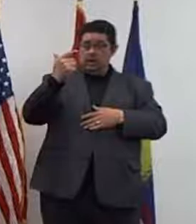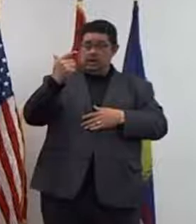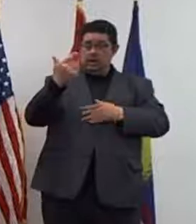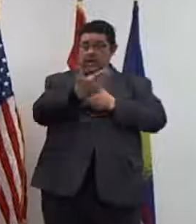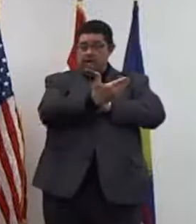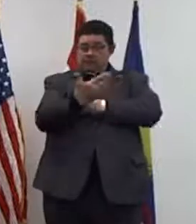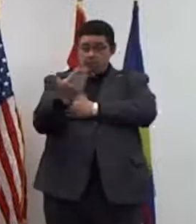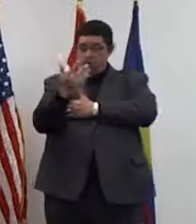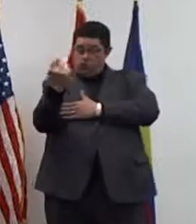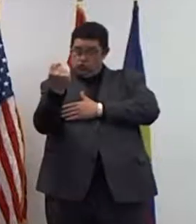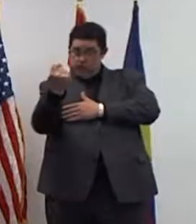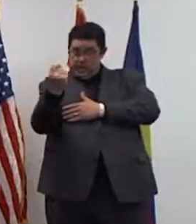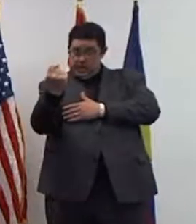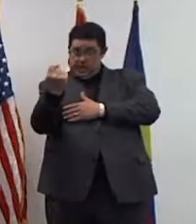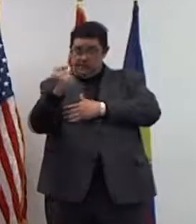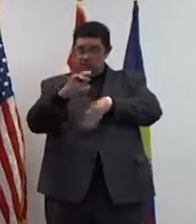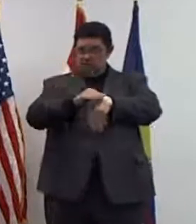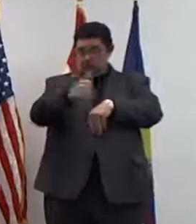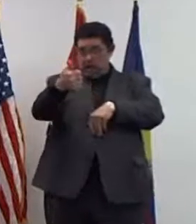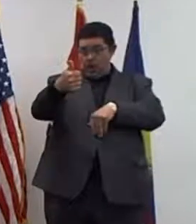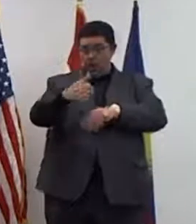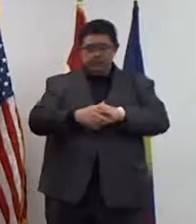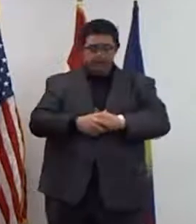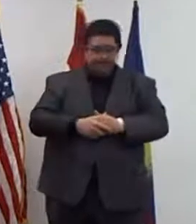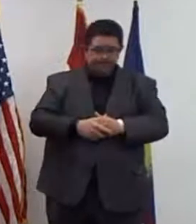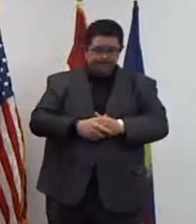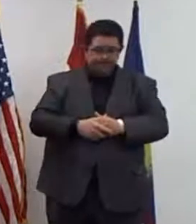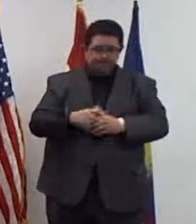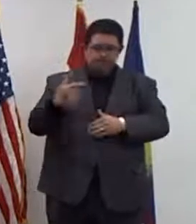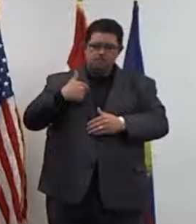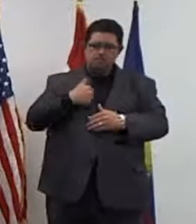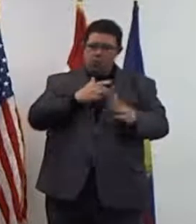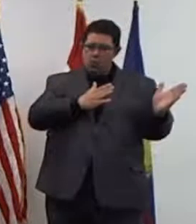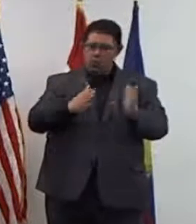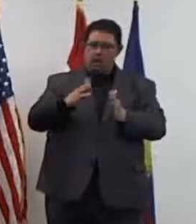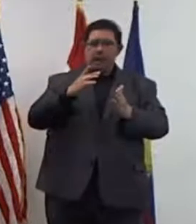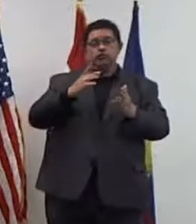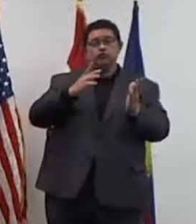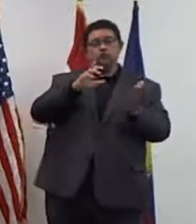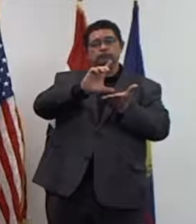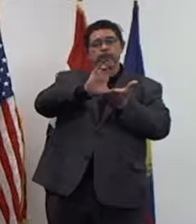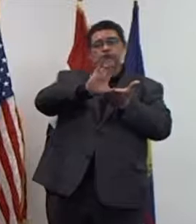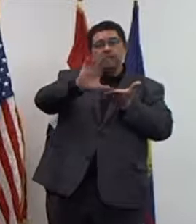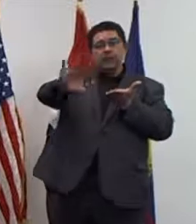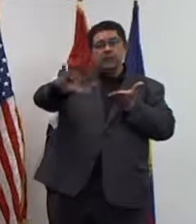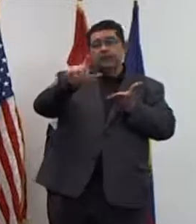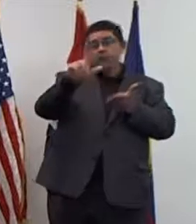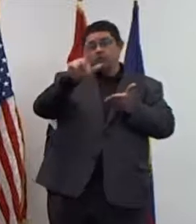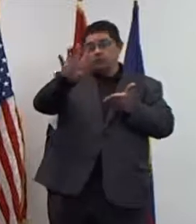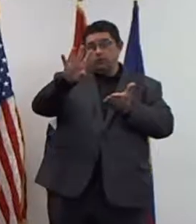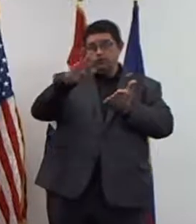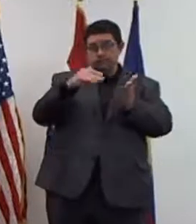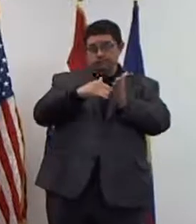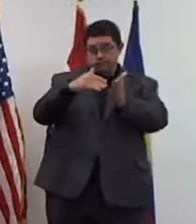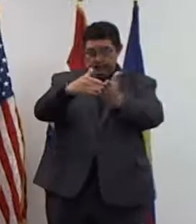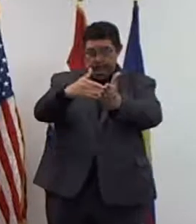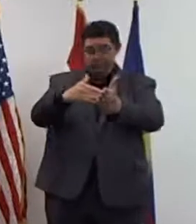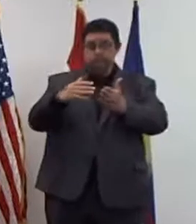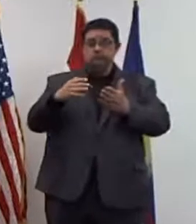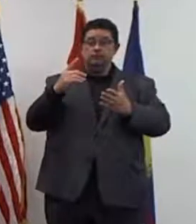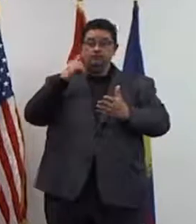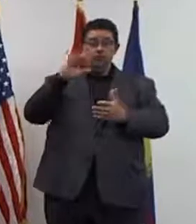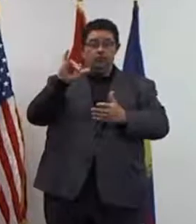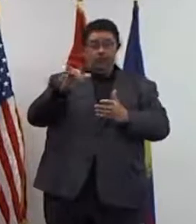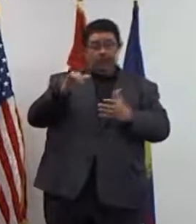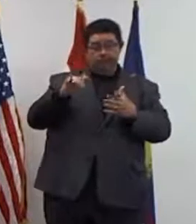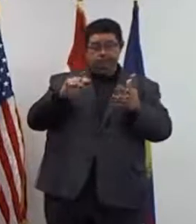o'clock. We plan to dedicate about $24 million of those funds to the humanitarian response.